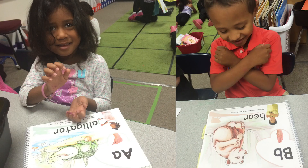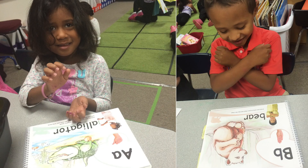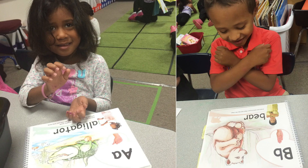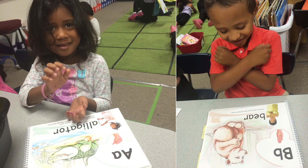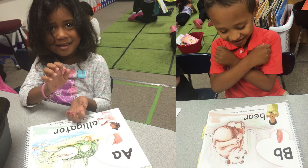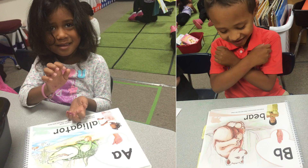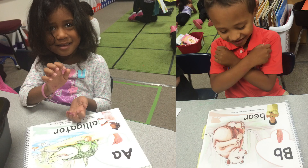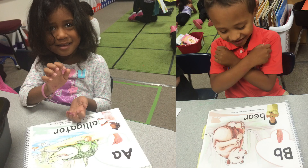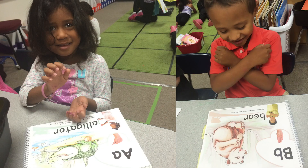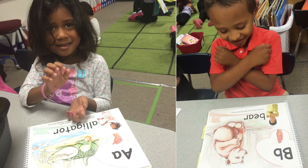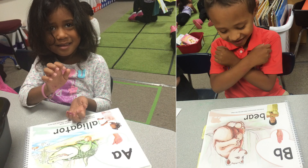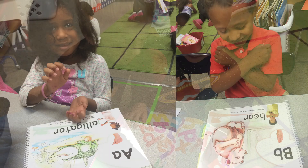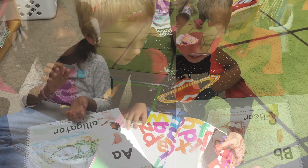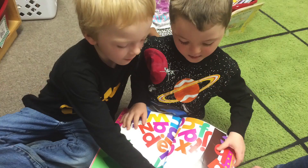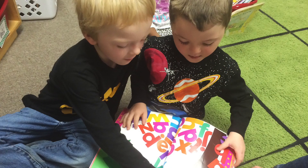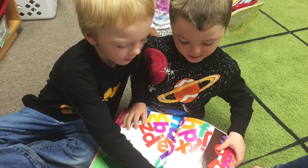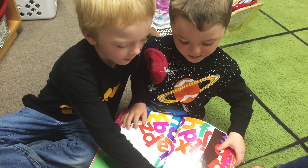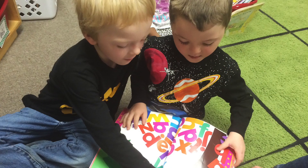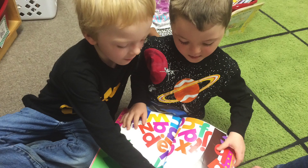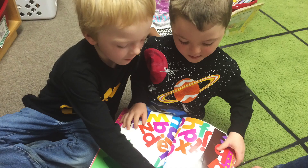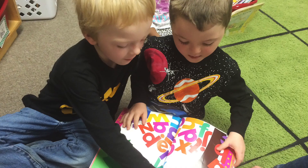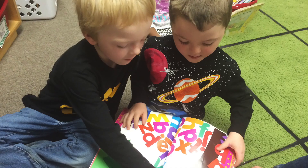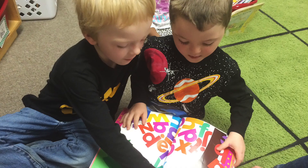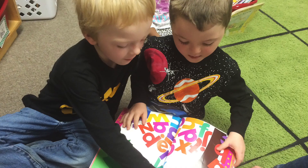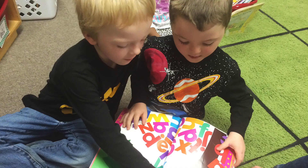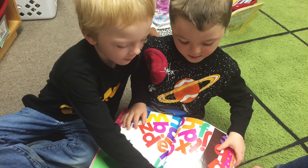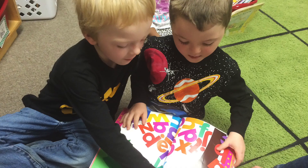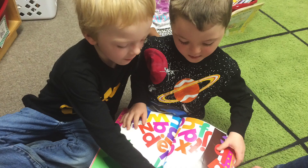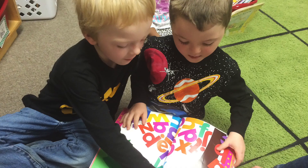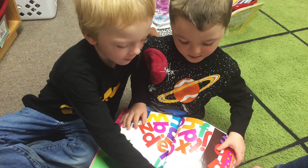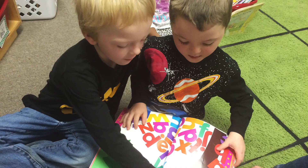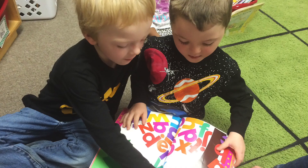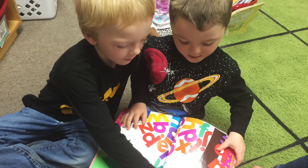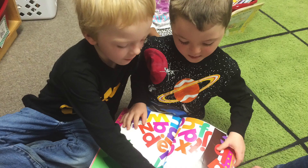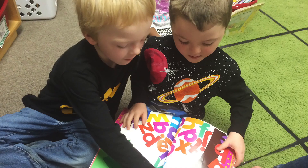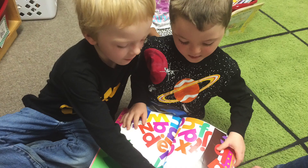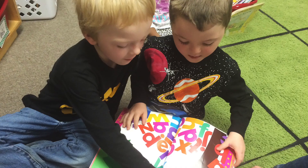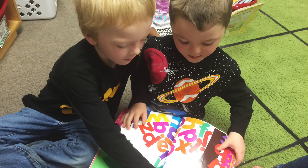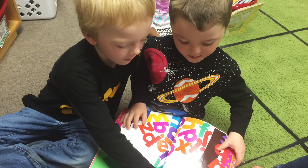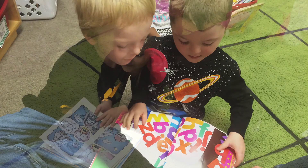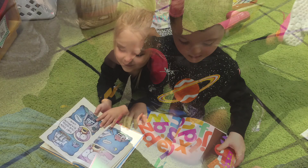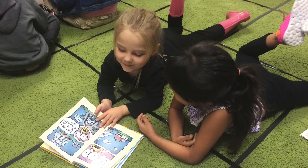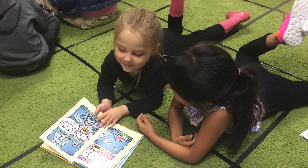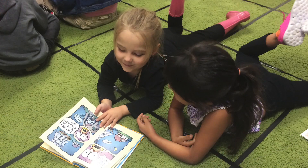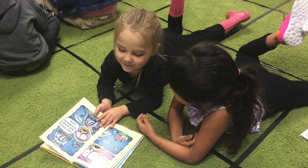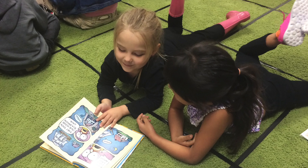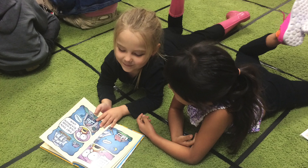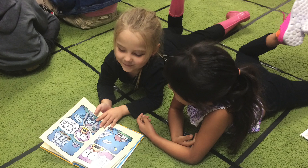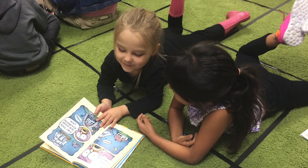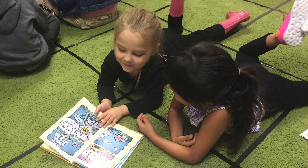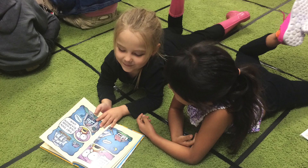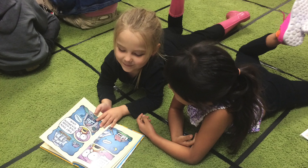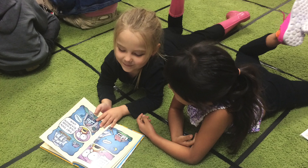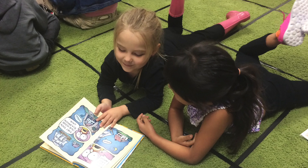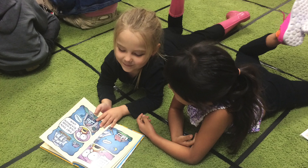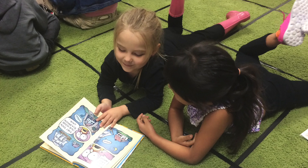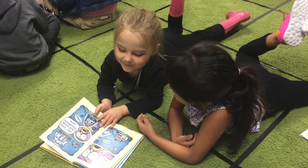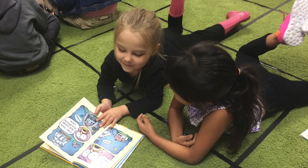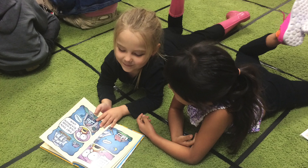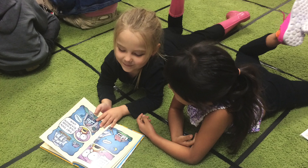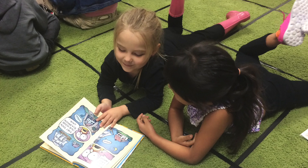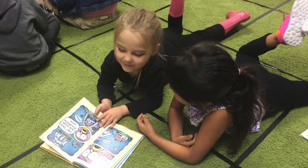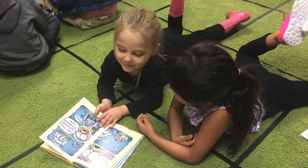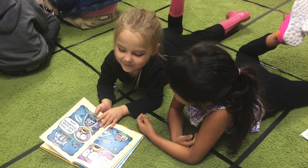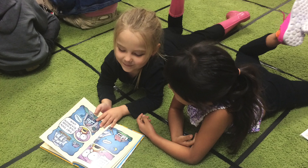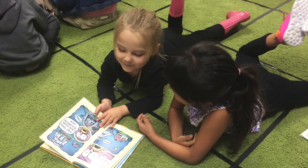a kindergarten culture of readers and book lovers. Our reading chant is, reading is